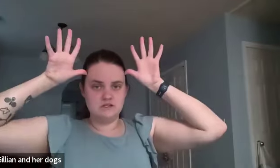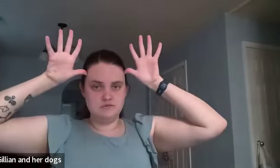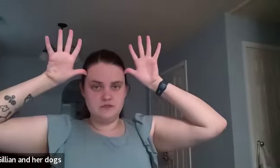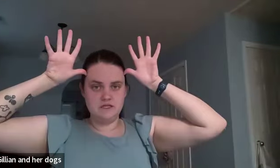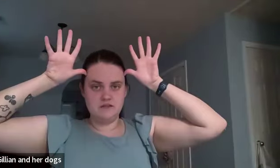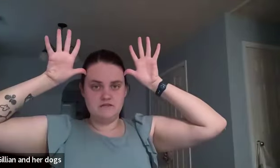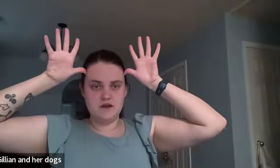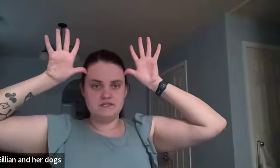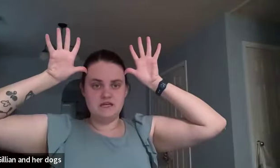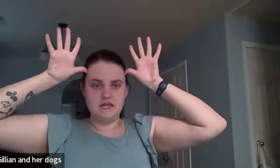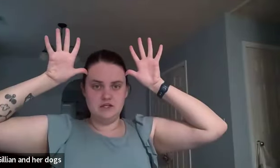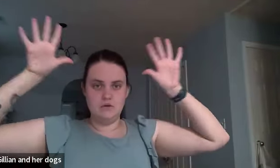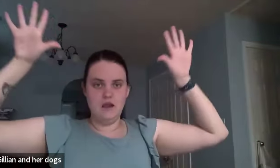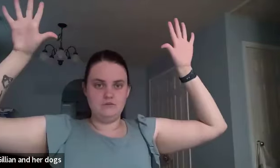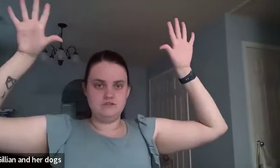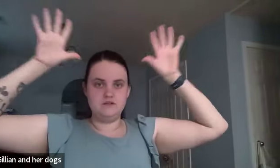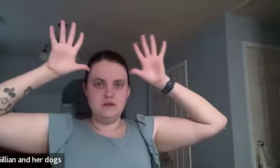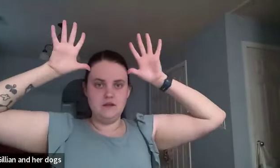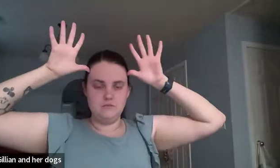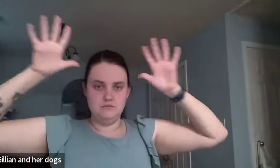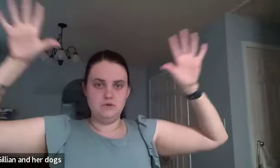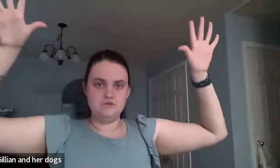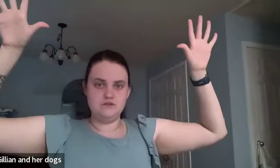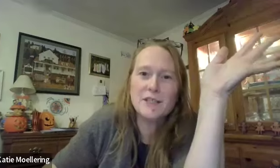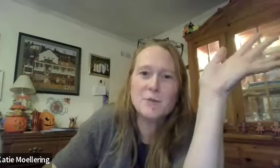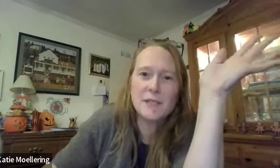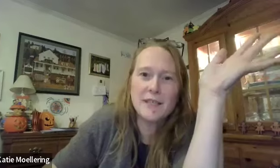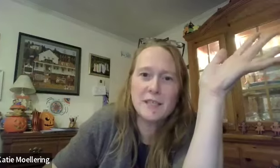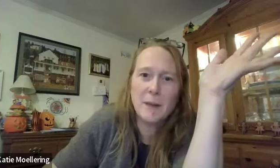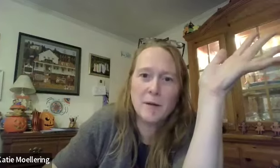to be the fives again and you go out. Moose. Seriously, I just want to say this about